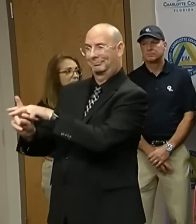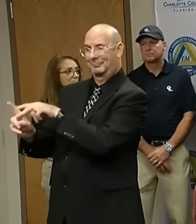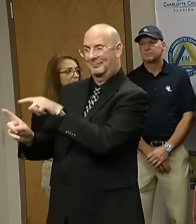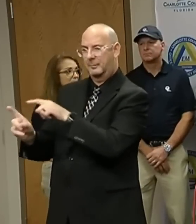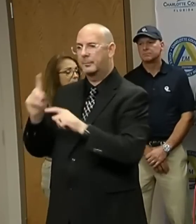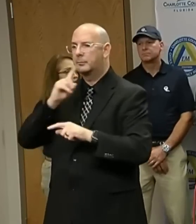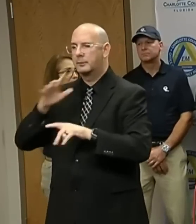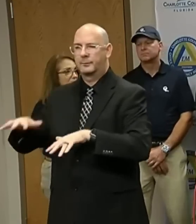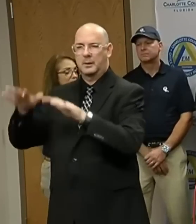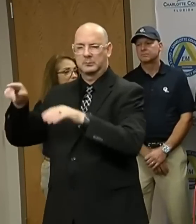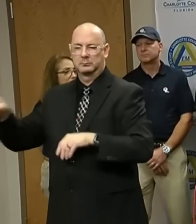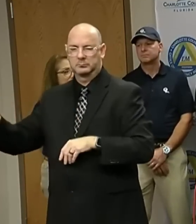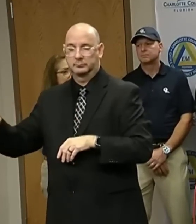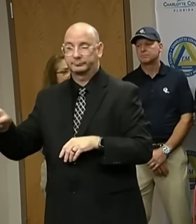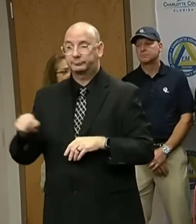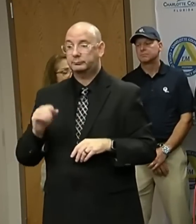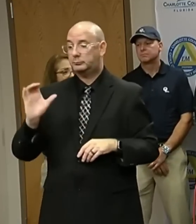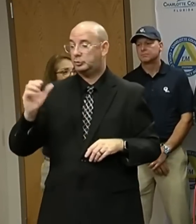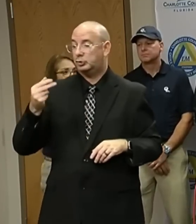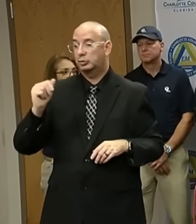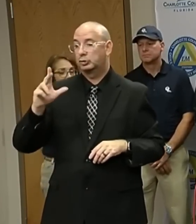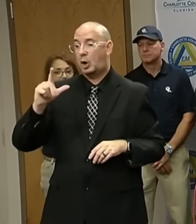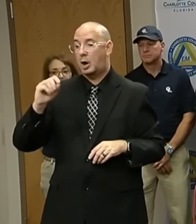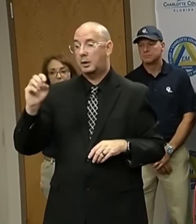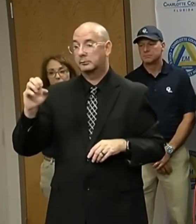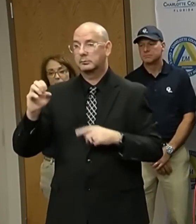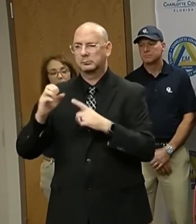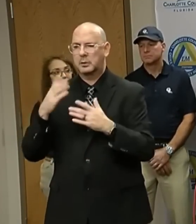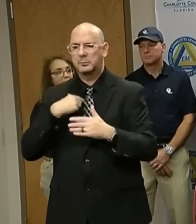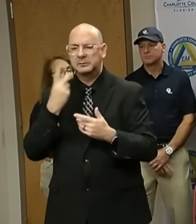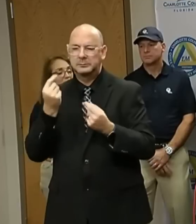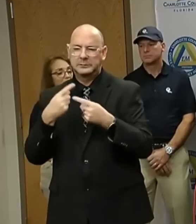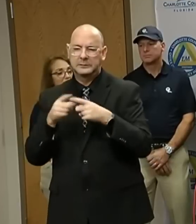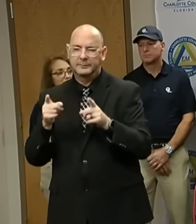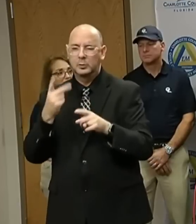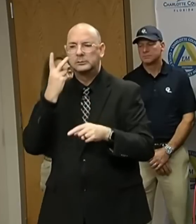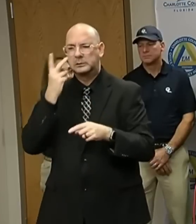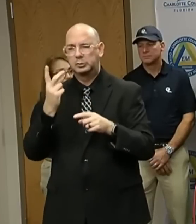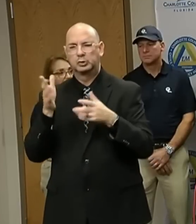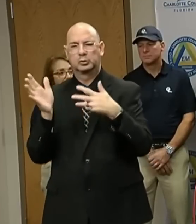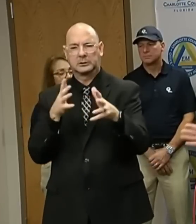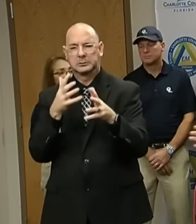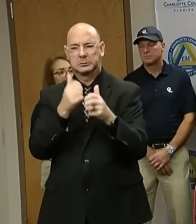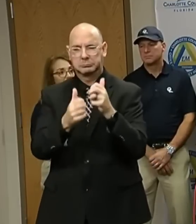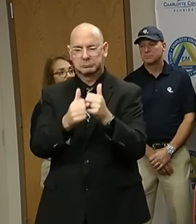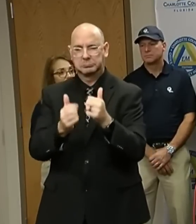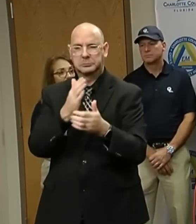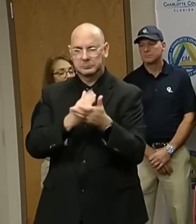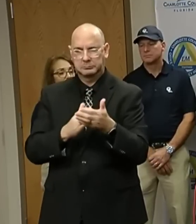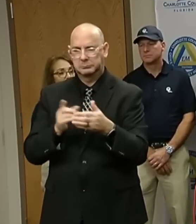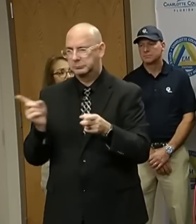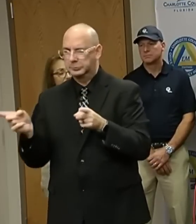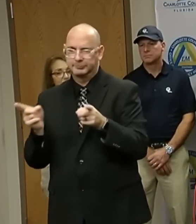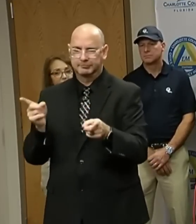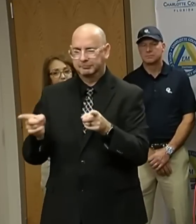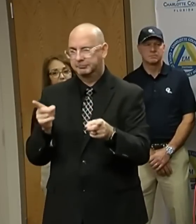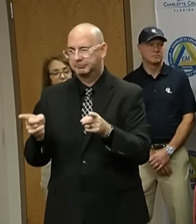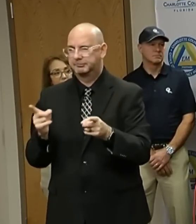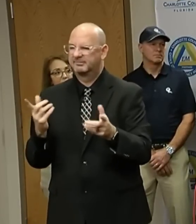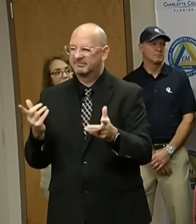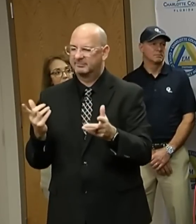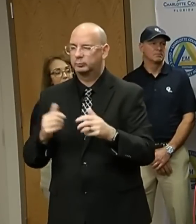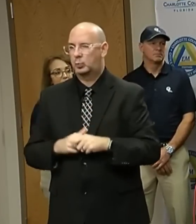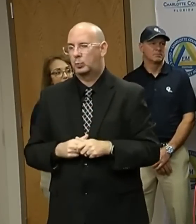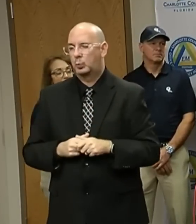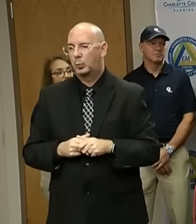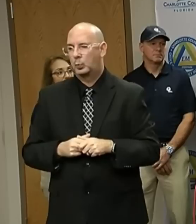little bit different because I did see, some wind damage, and I think that those claims would be appropriate. But